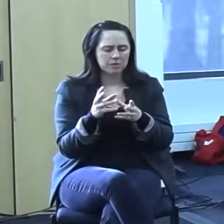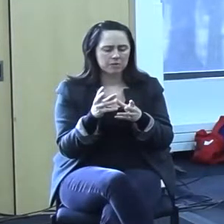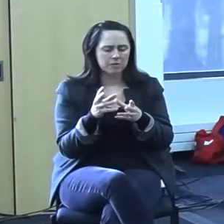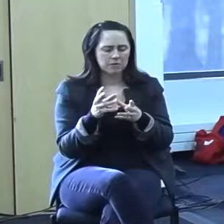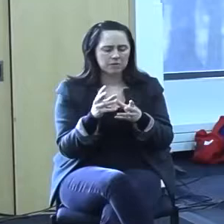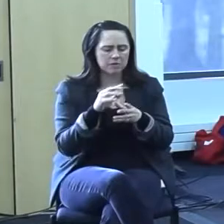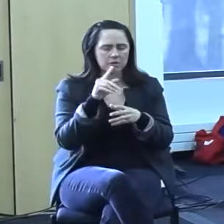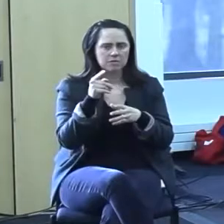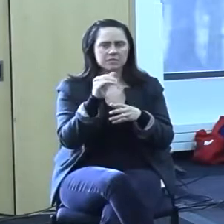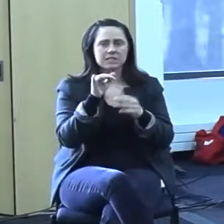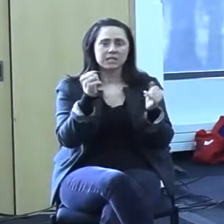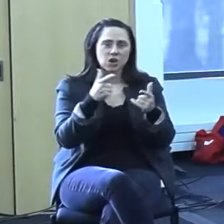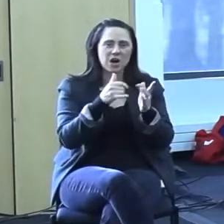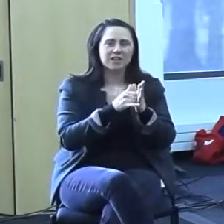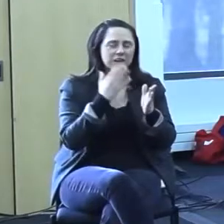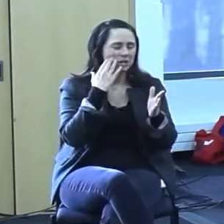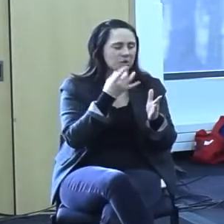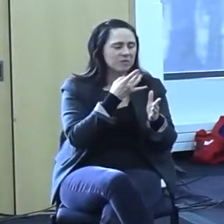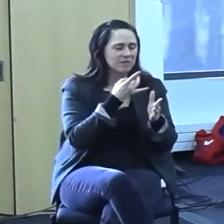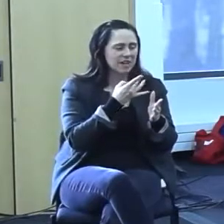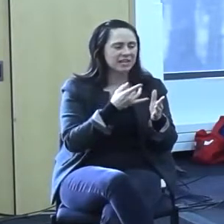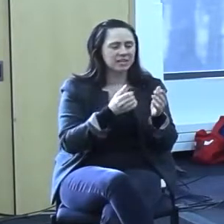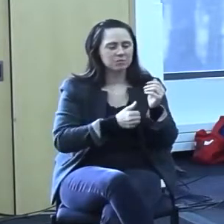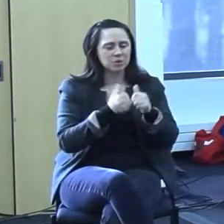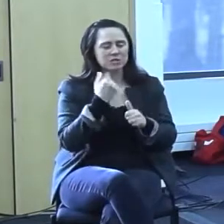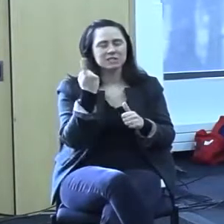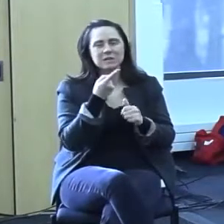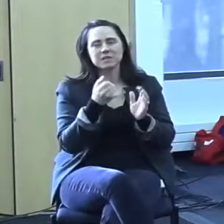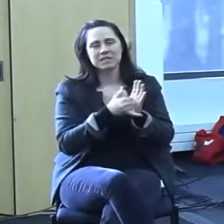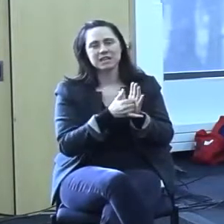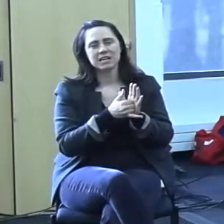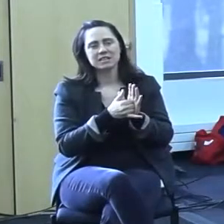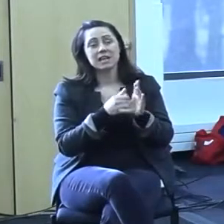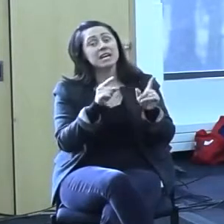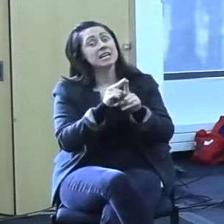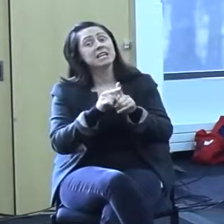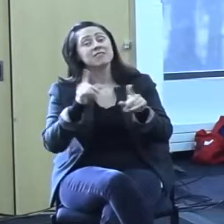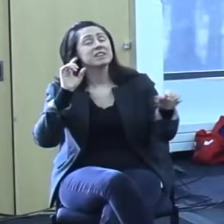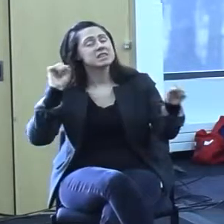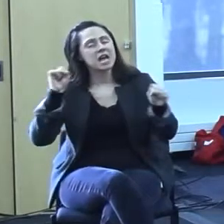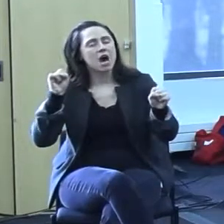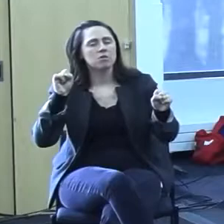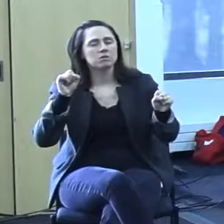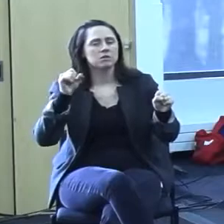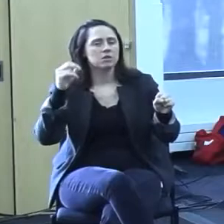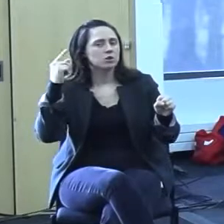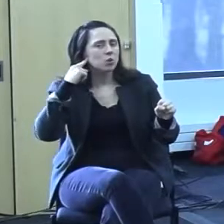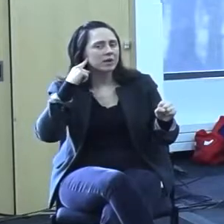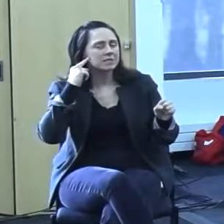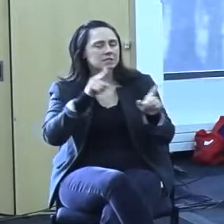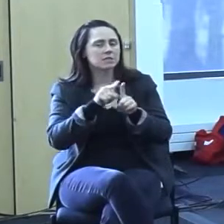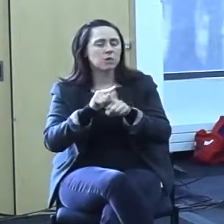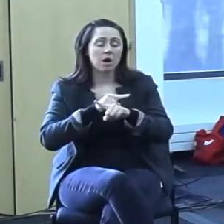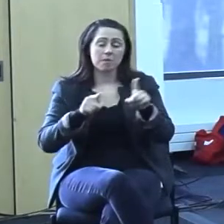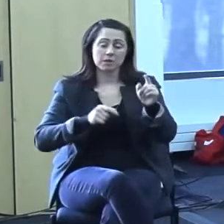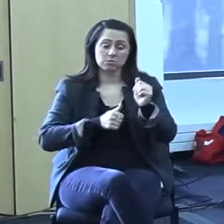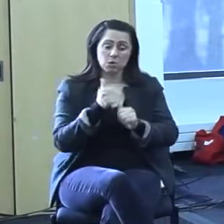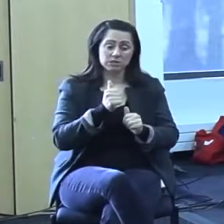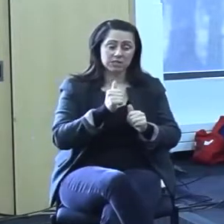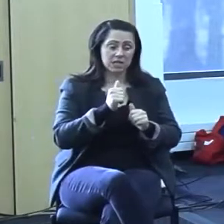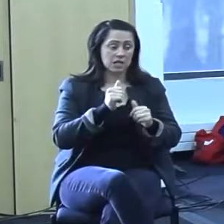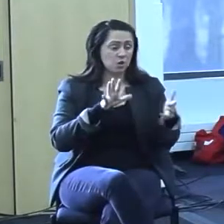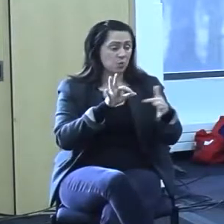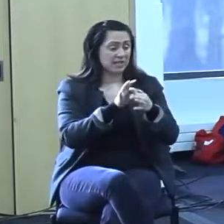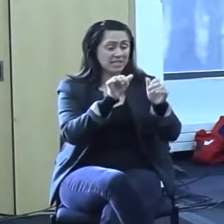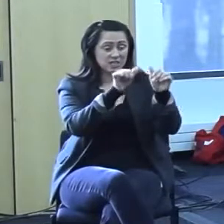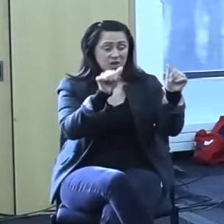like just like all that, like the lighting mostly is something that, and even loud noises as well. But mostly when it comes to the